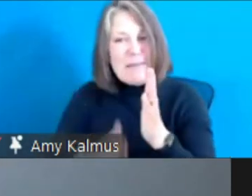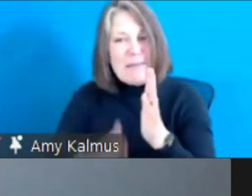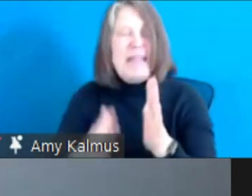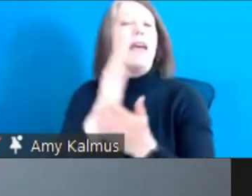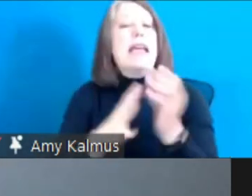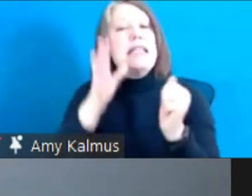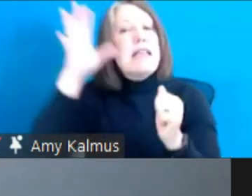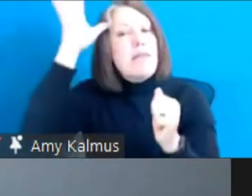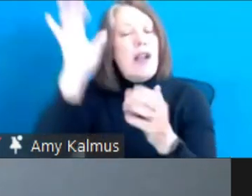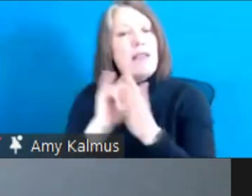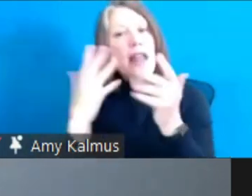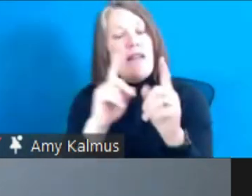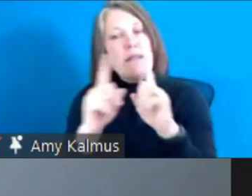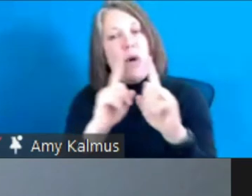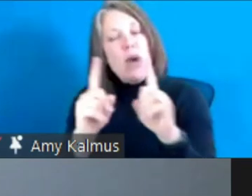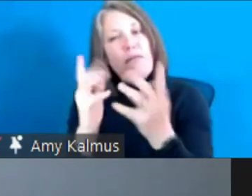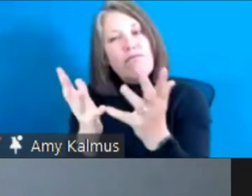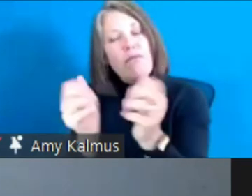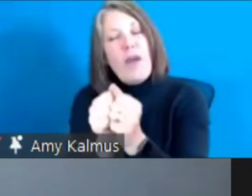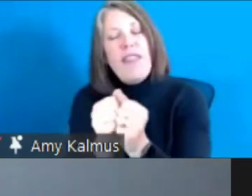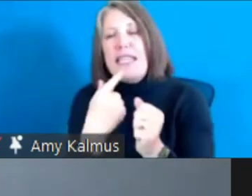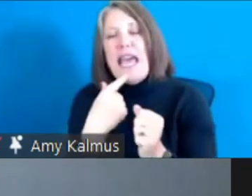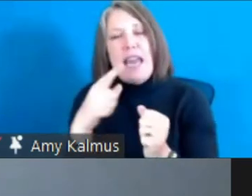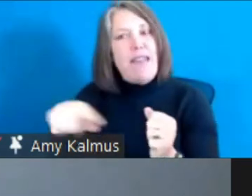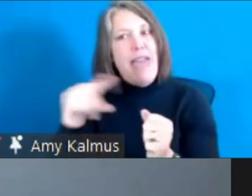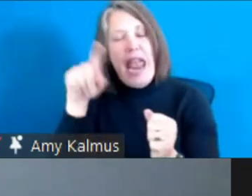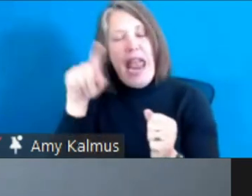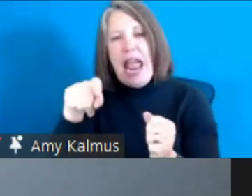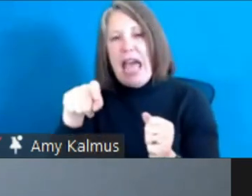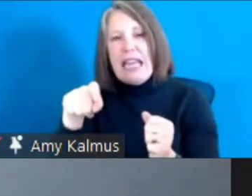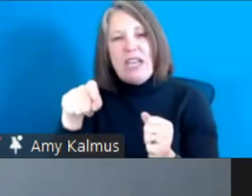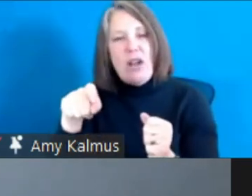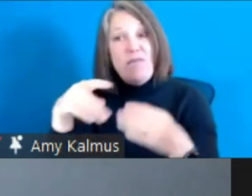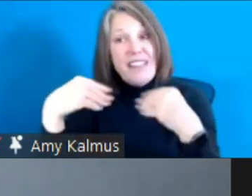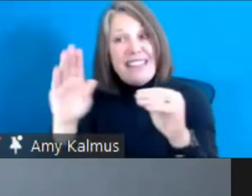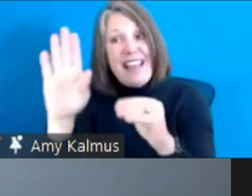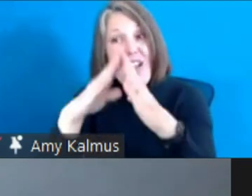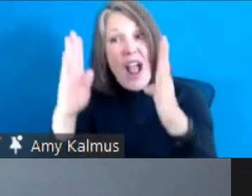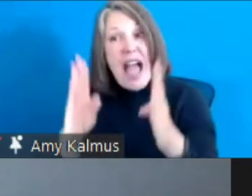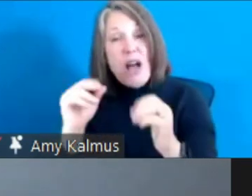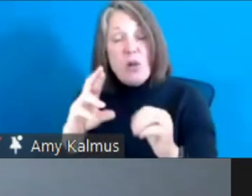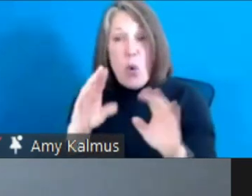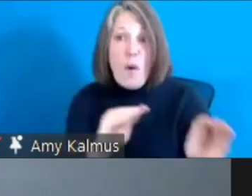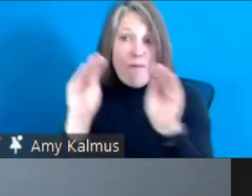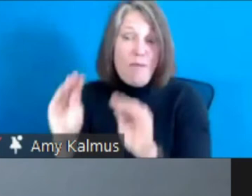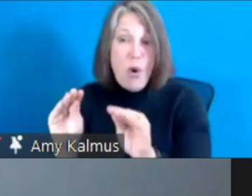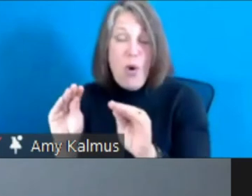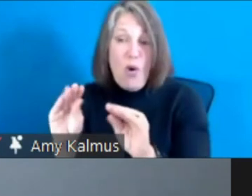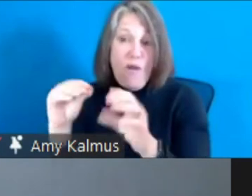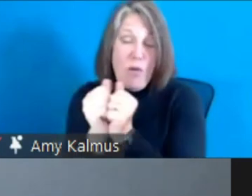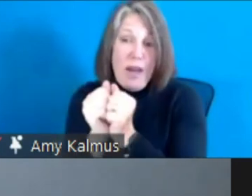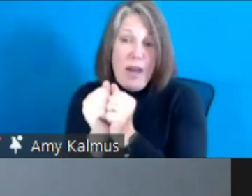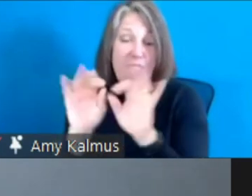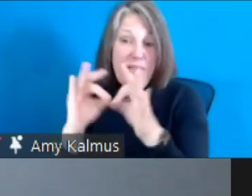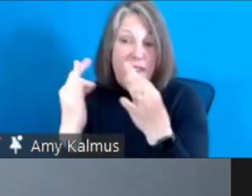that I spoke to said that they had to sell their houses or move in with the family